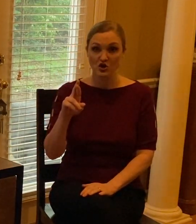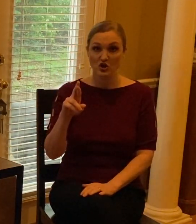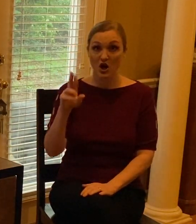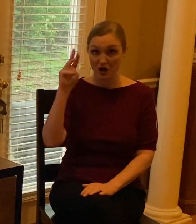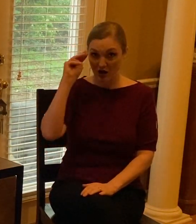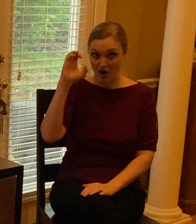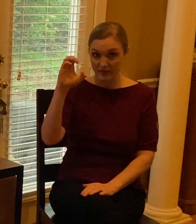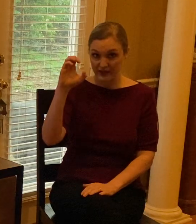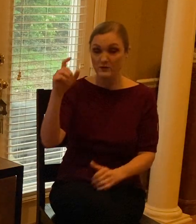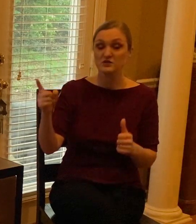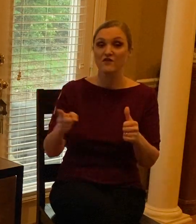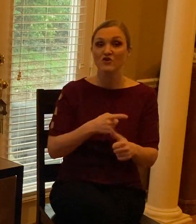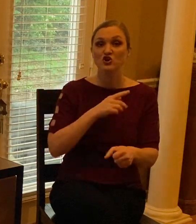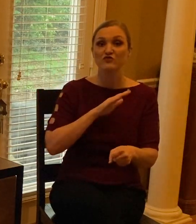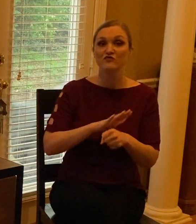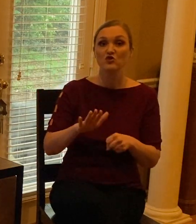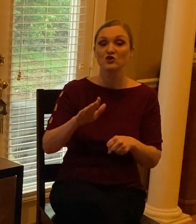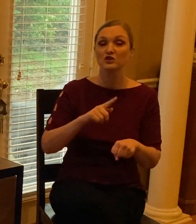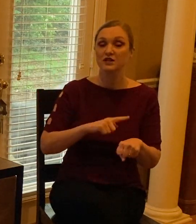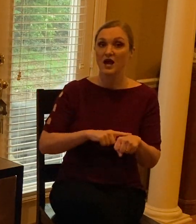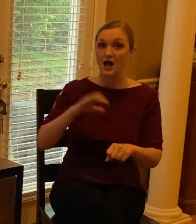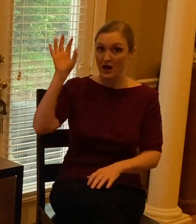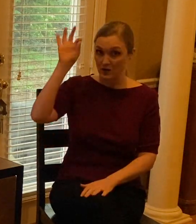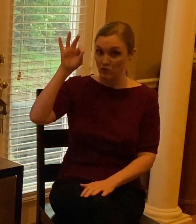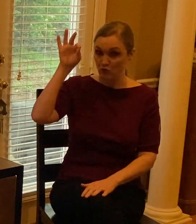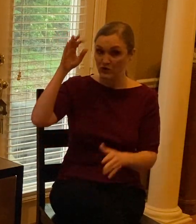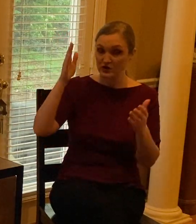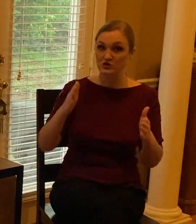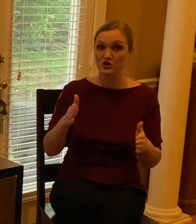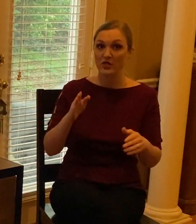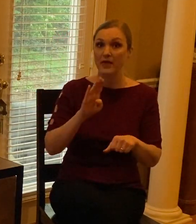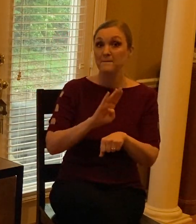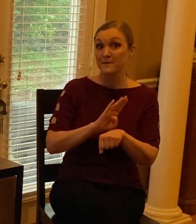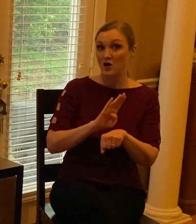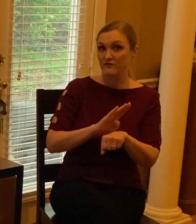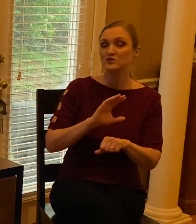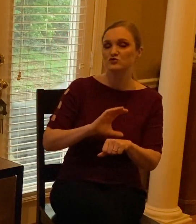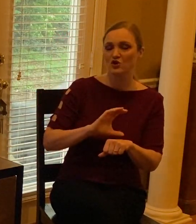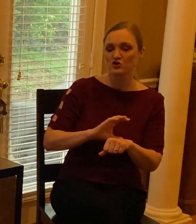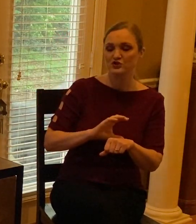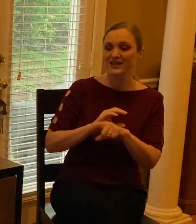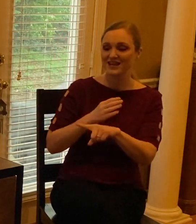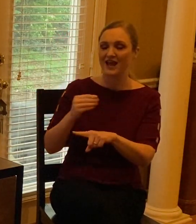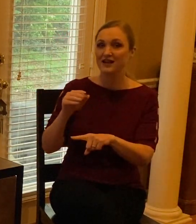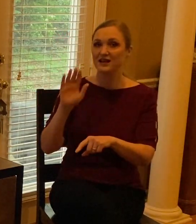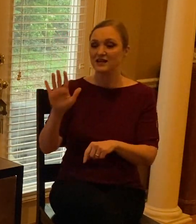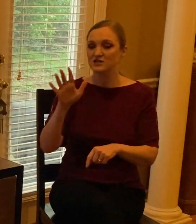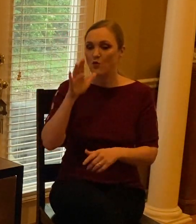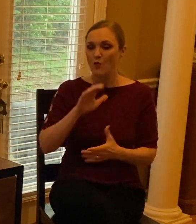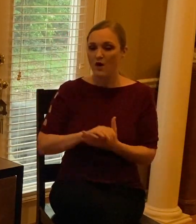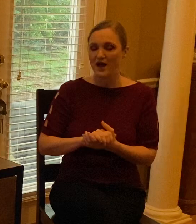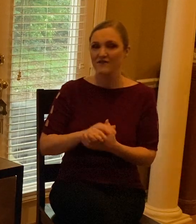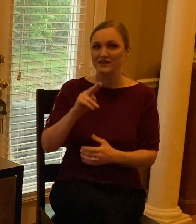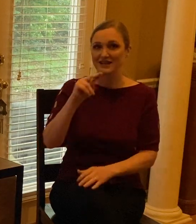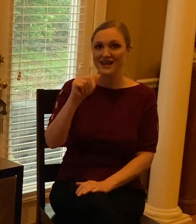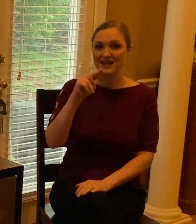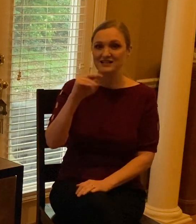Conley was the first full-time pulpit minister of the Bellevue Church of Christ. He and his wife Nancy came to